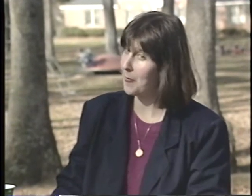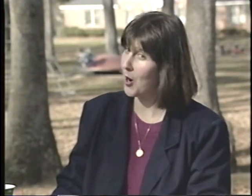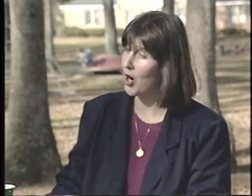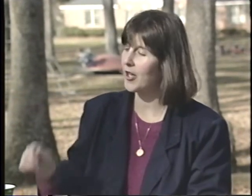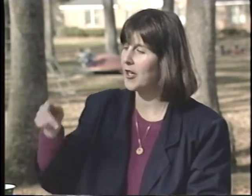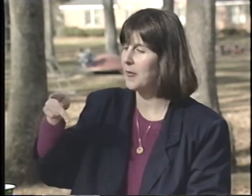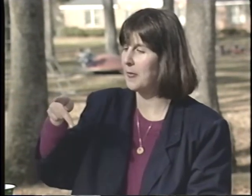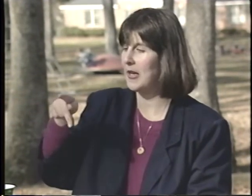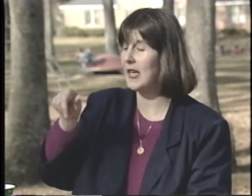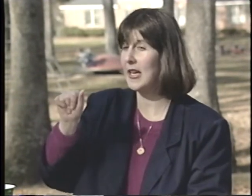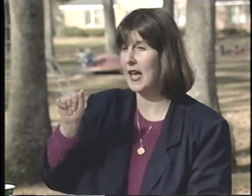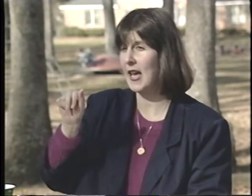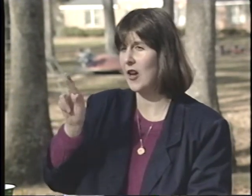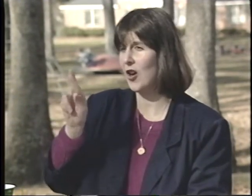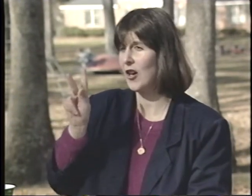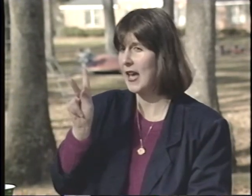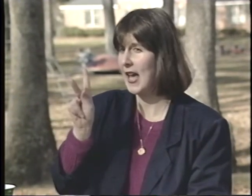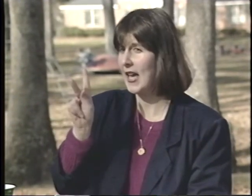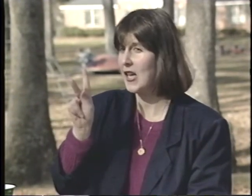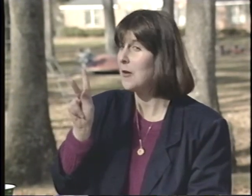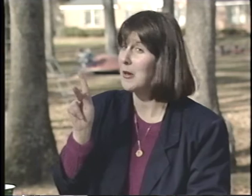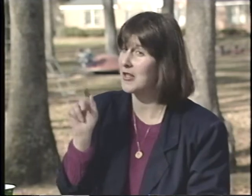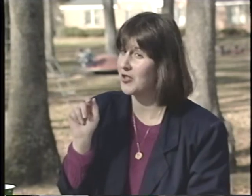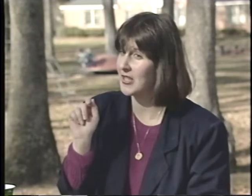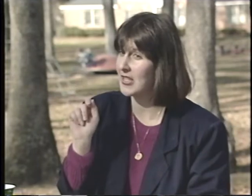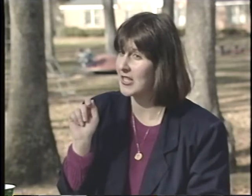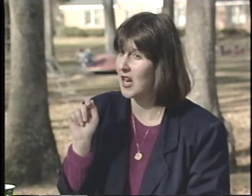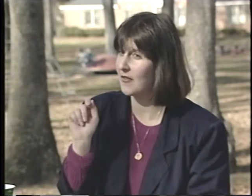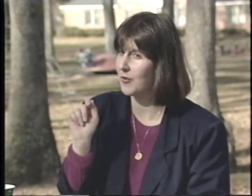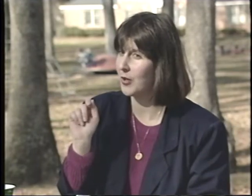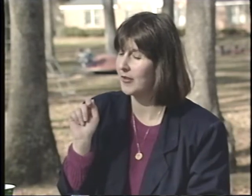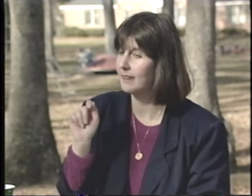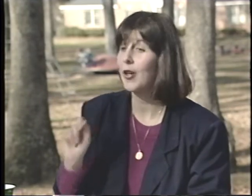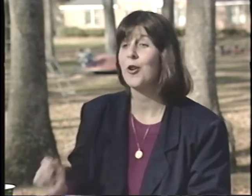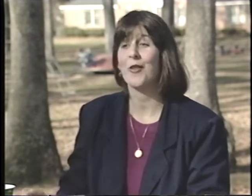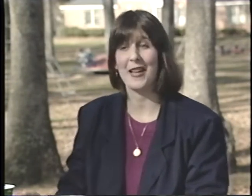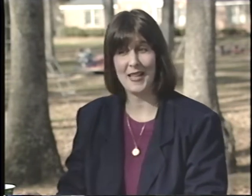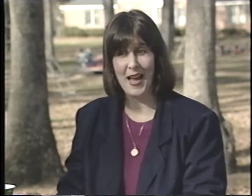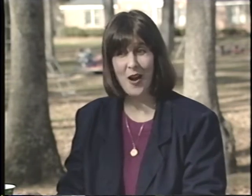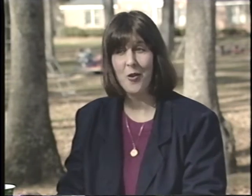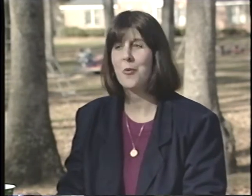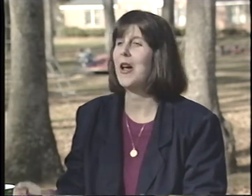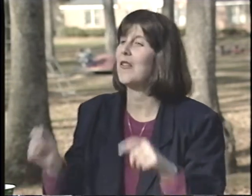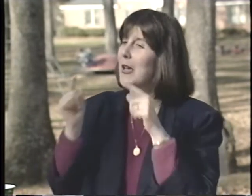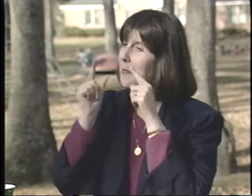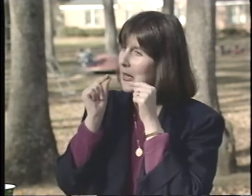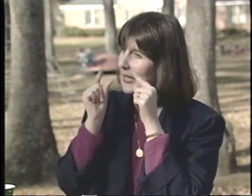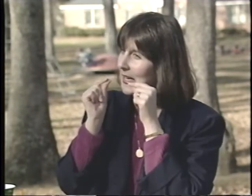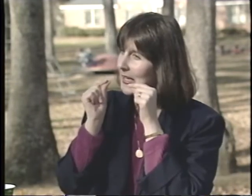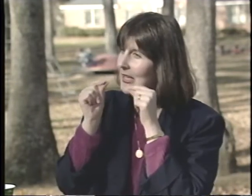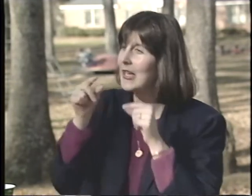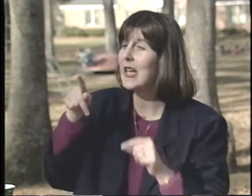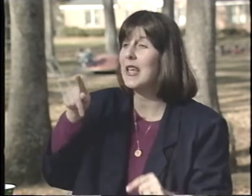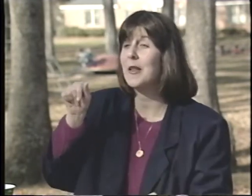park, P-A-R-K, because there isn't a sign for it. Right now, we're having a picnic in the